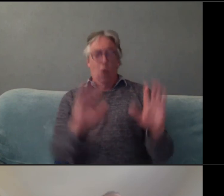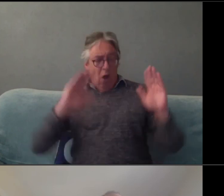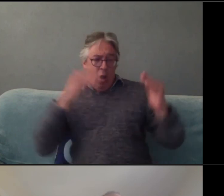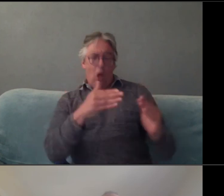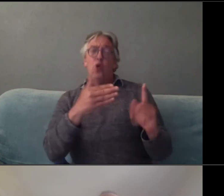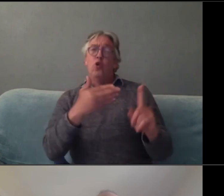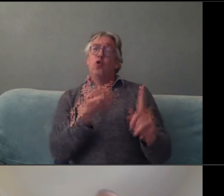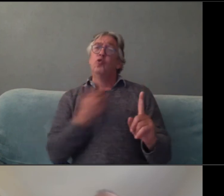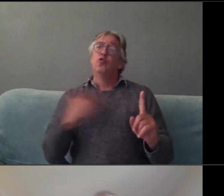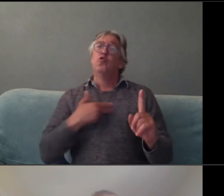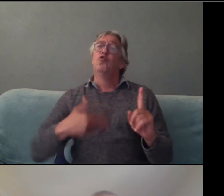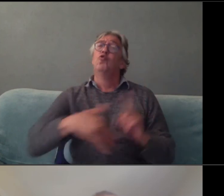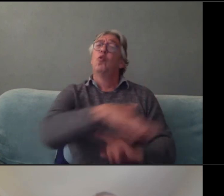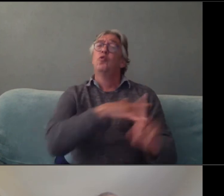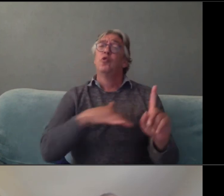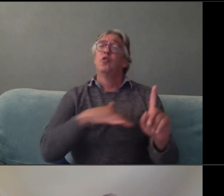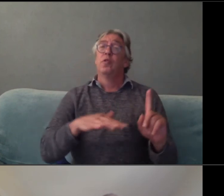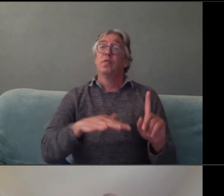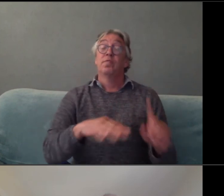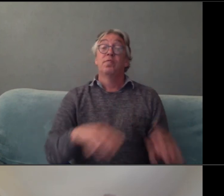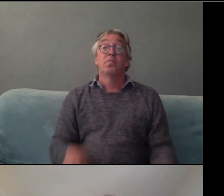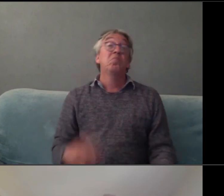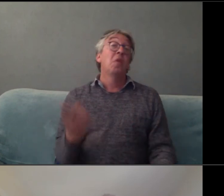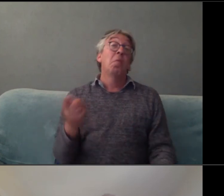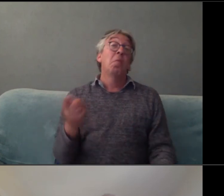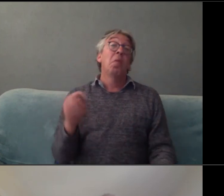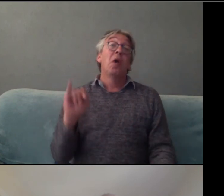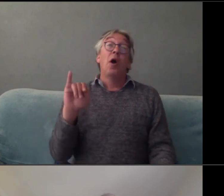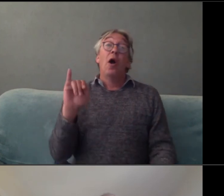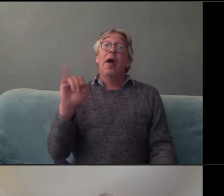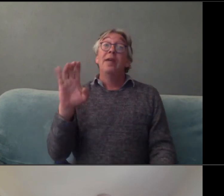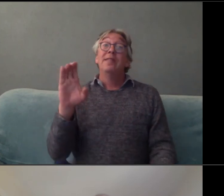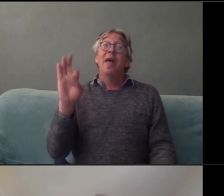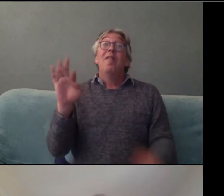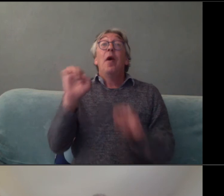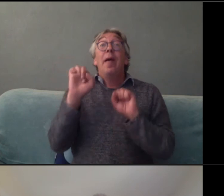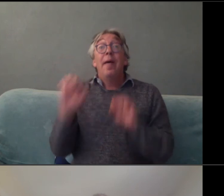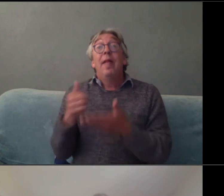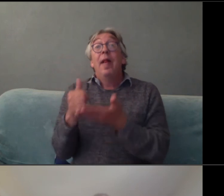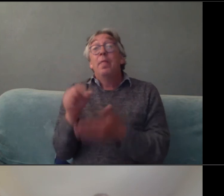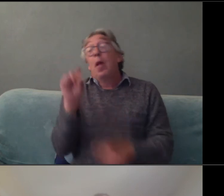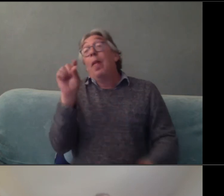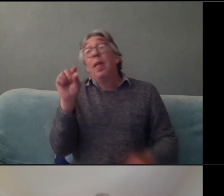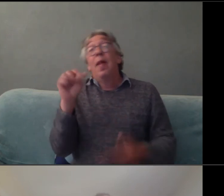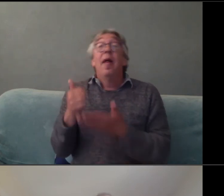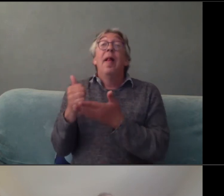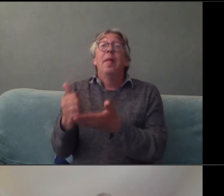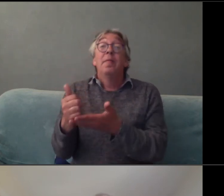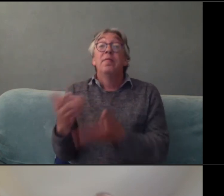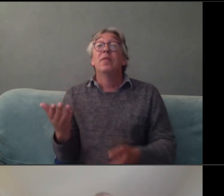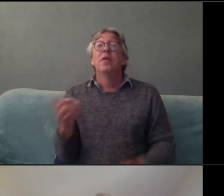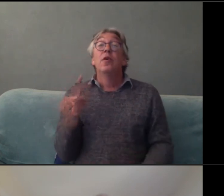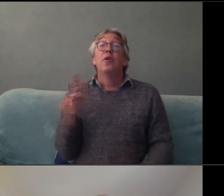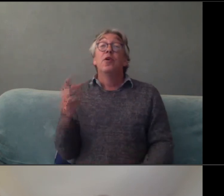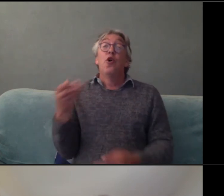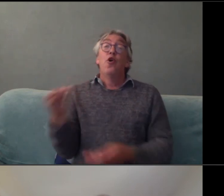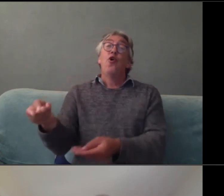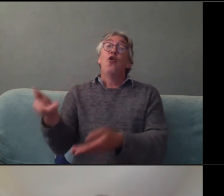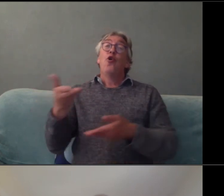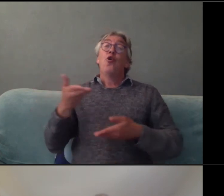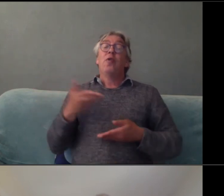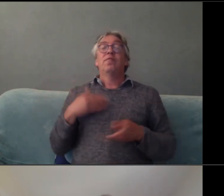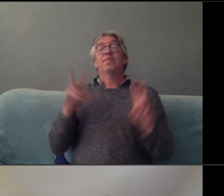Where the ICF could be of some use is in providing us with a technical